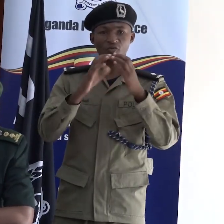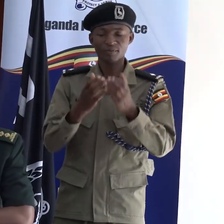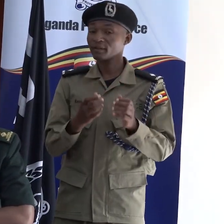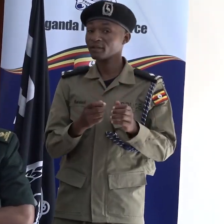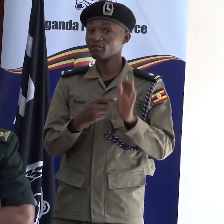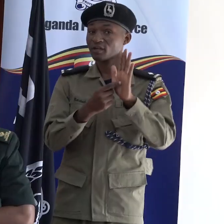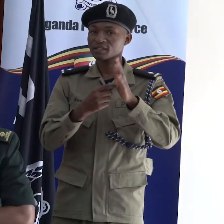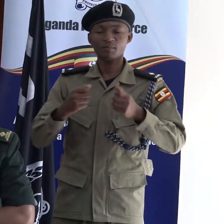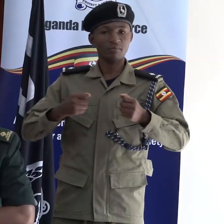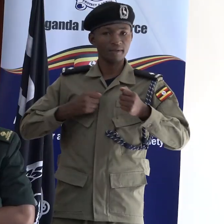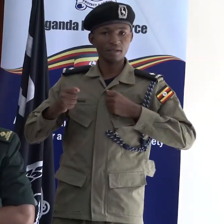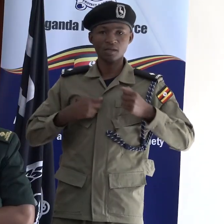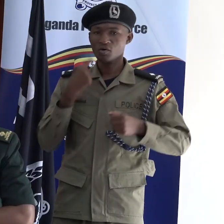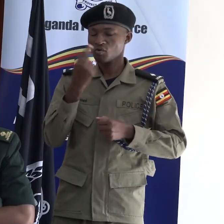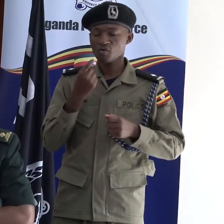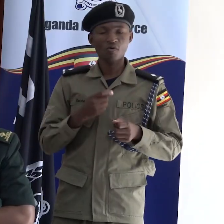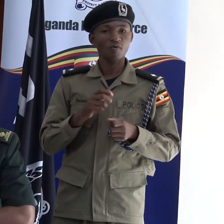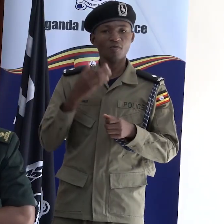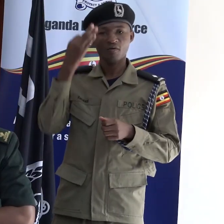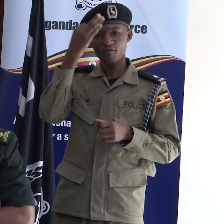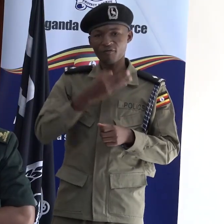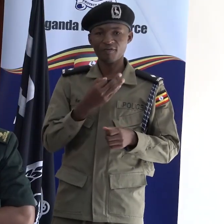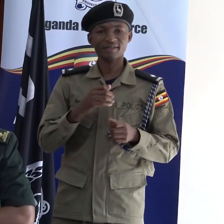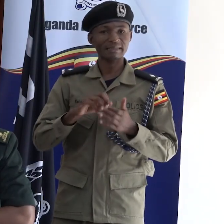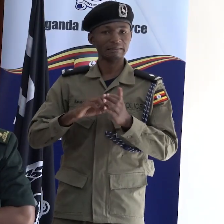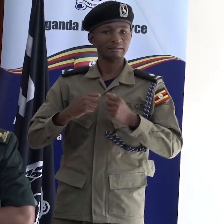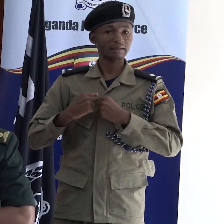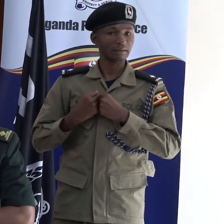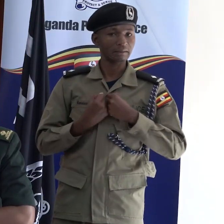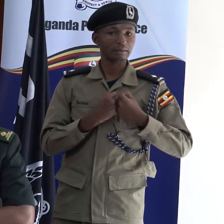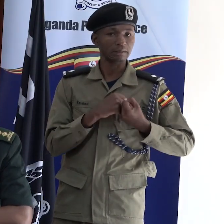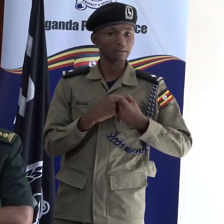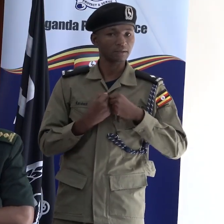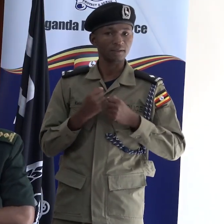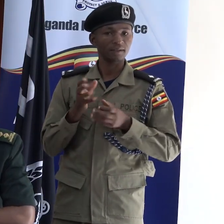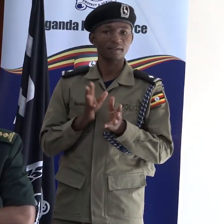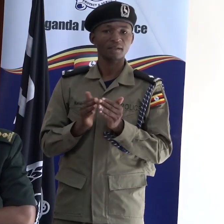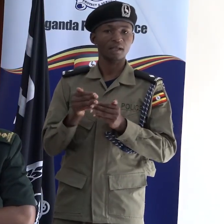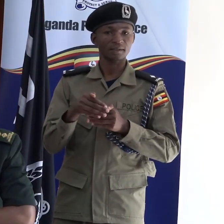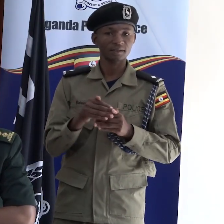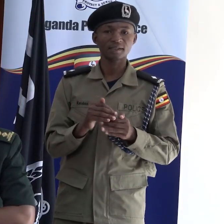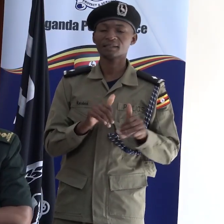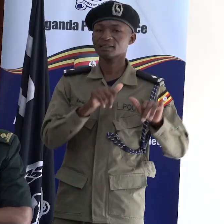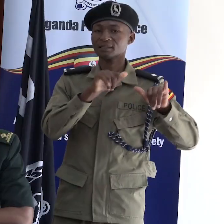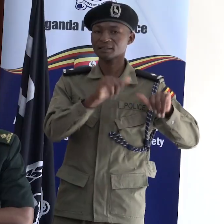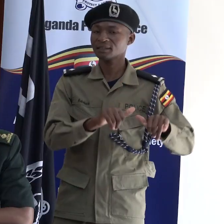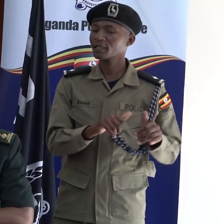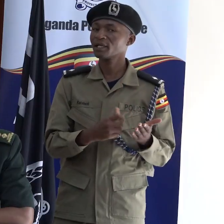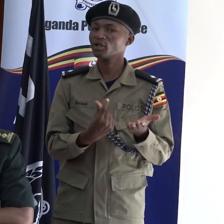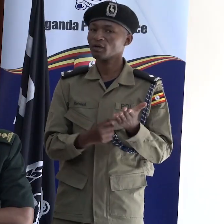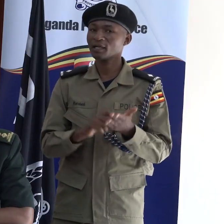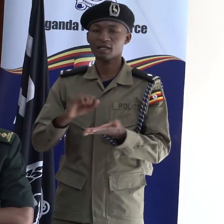Banyarwanda, who might face challenges in acquiring citizenship and passport services,